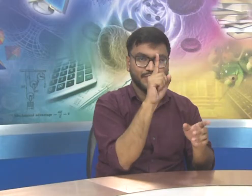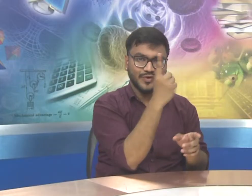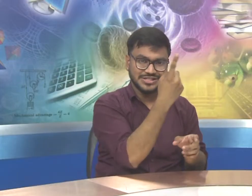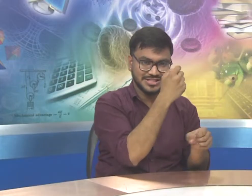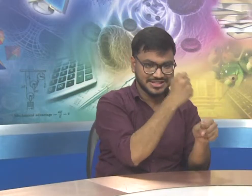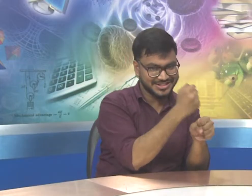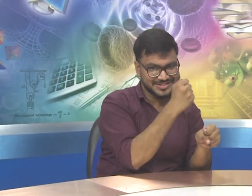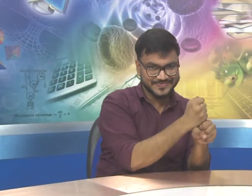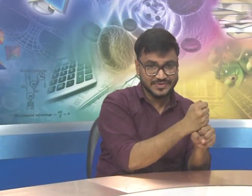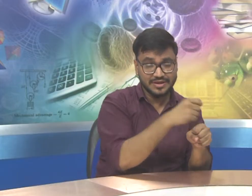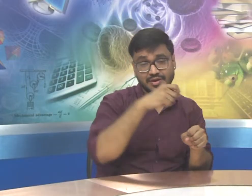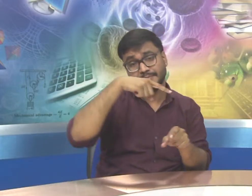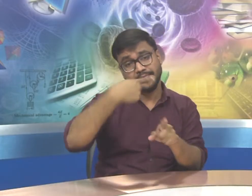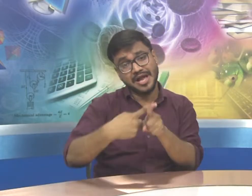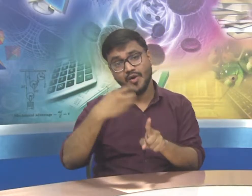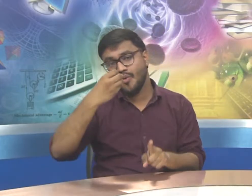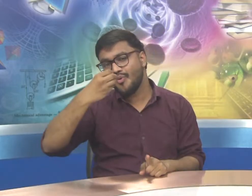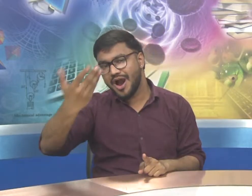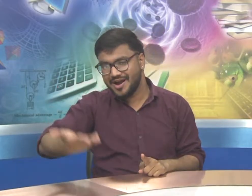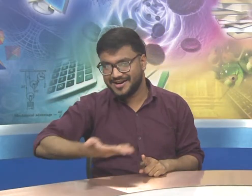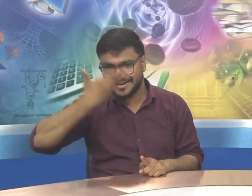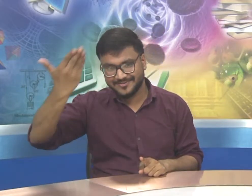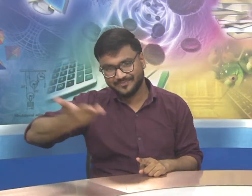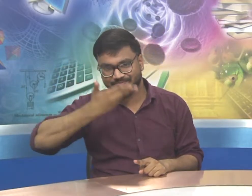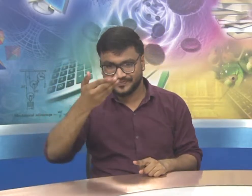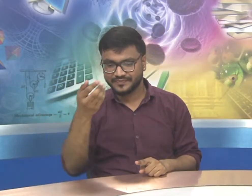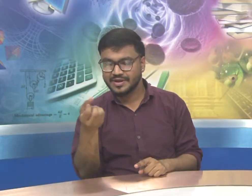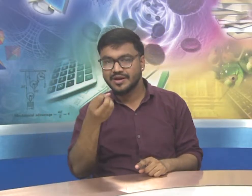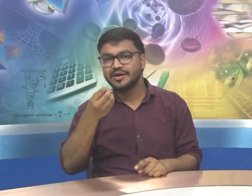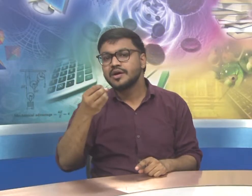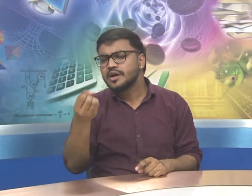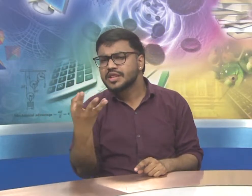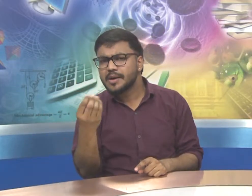and 8 gram of oxygen.